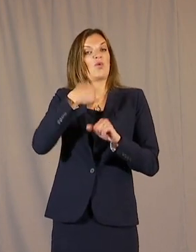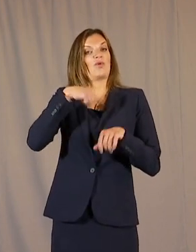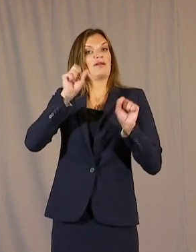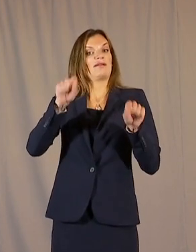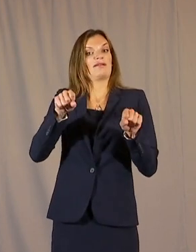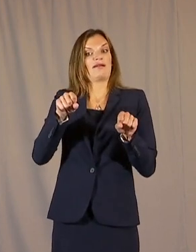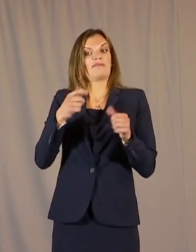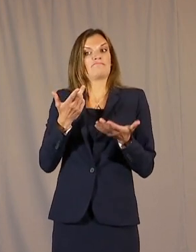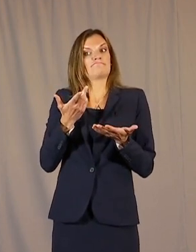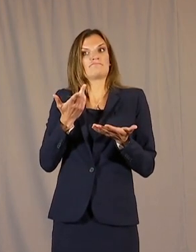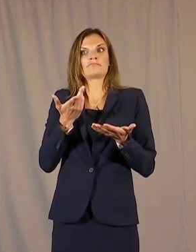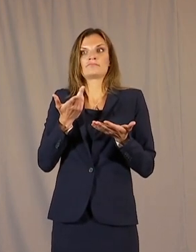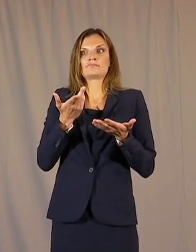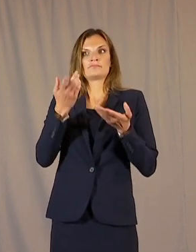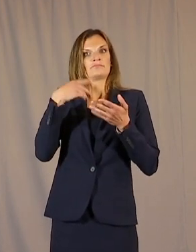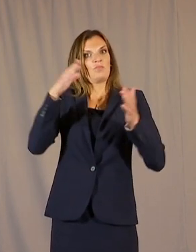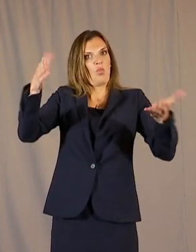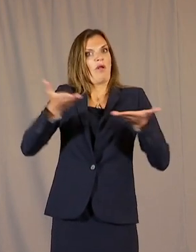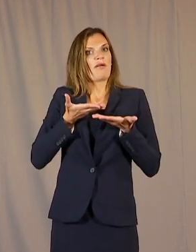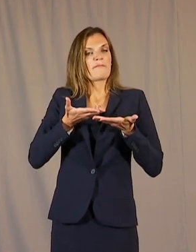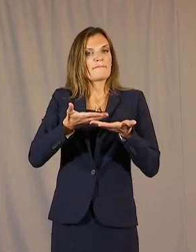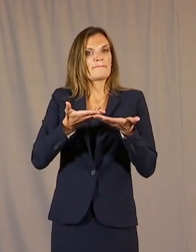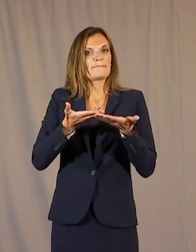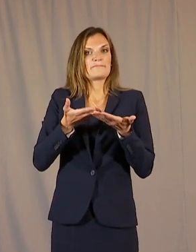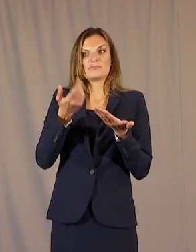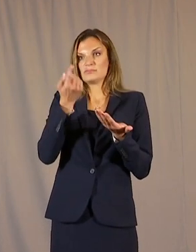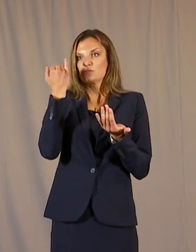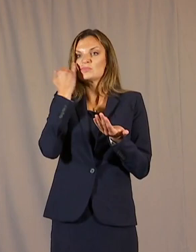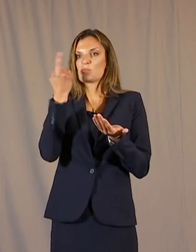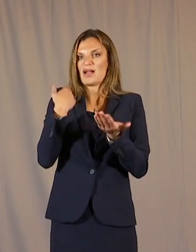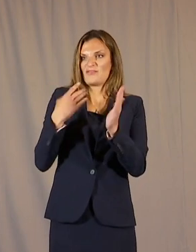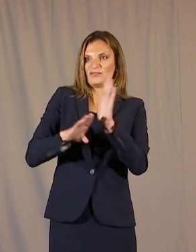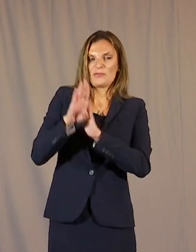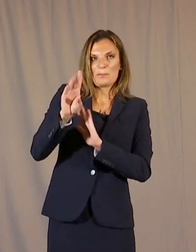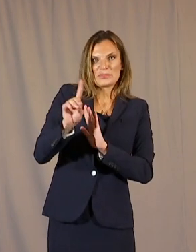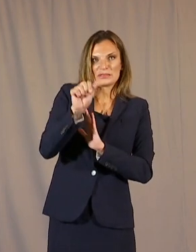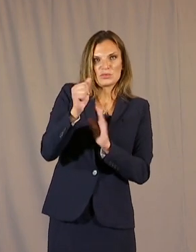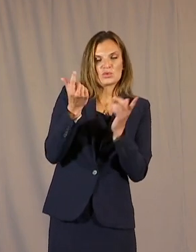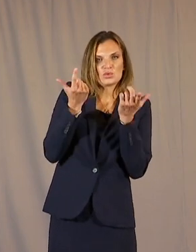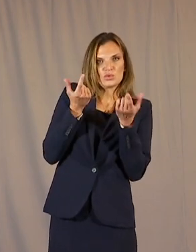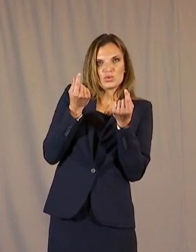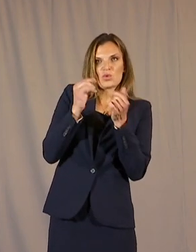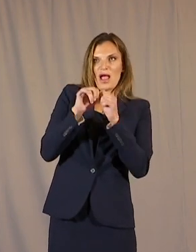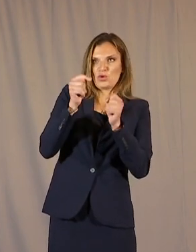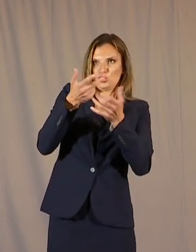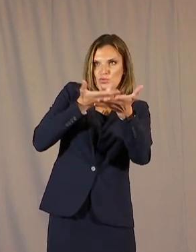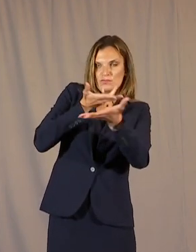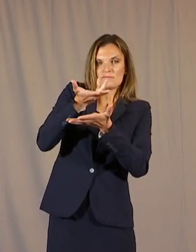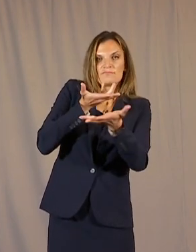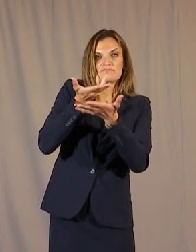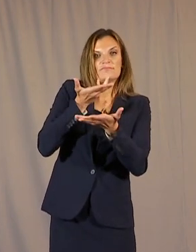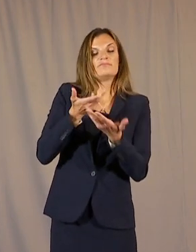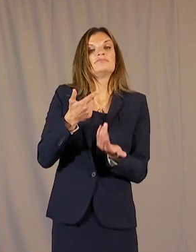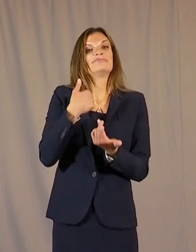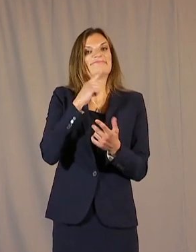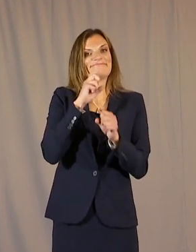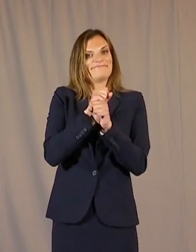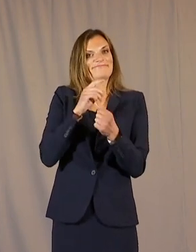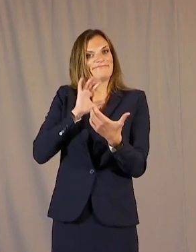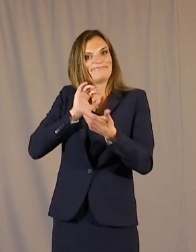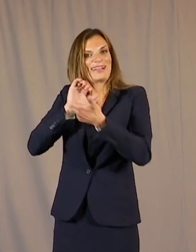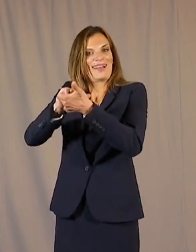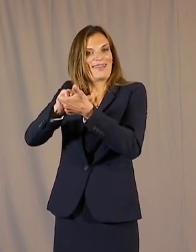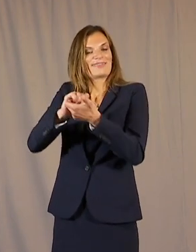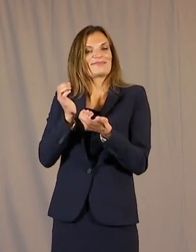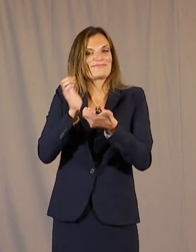someone, for instance, with a developmental disability within our areas. So we connected